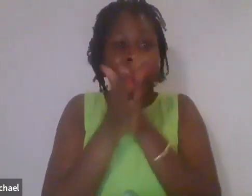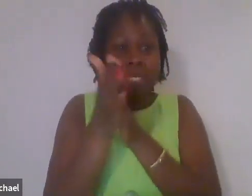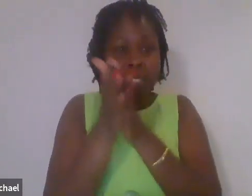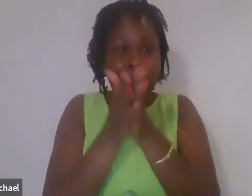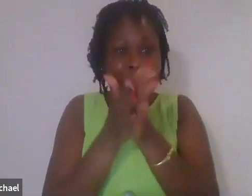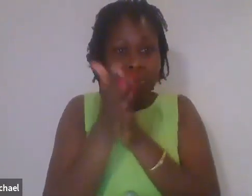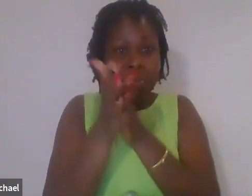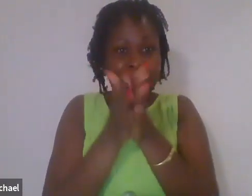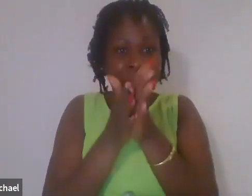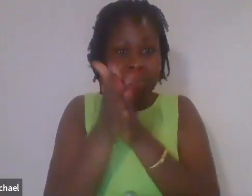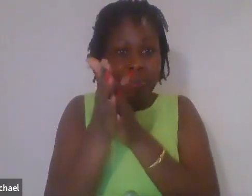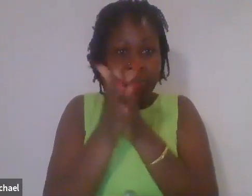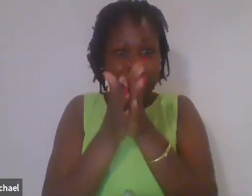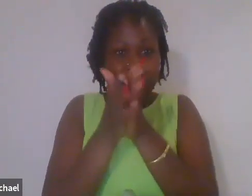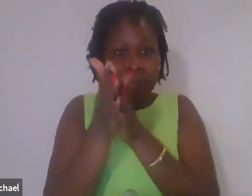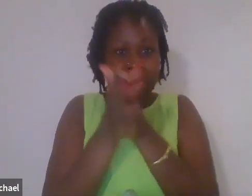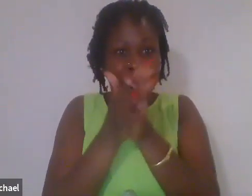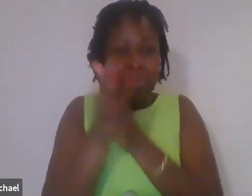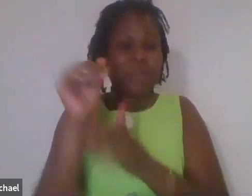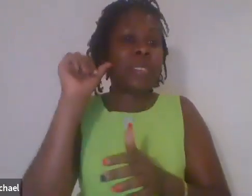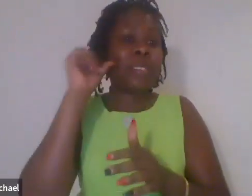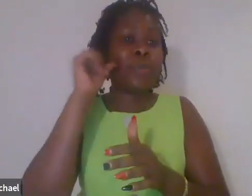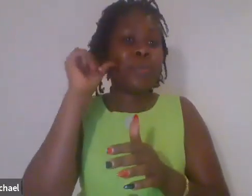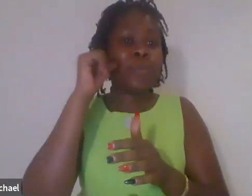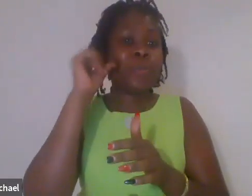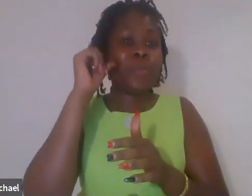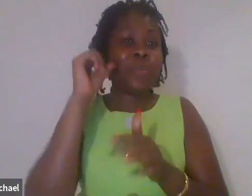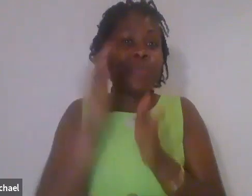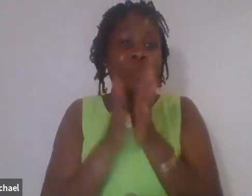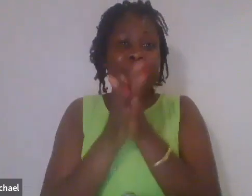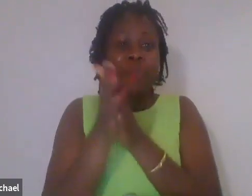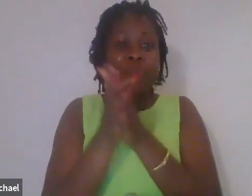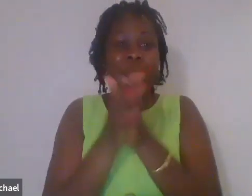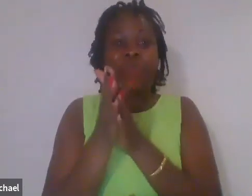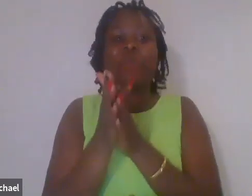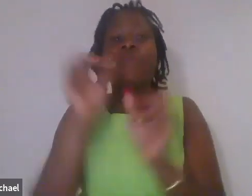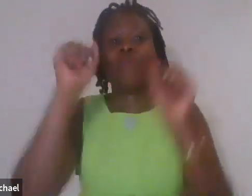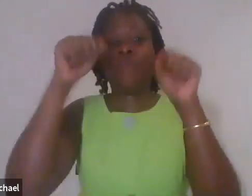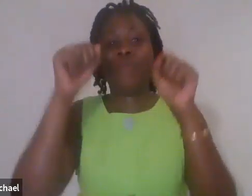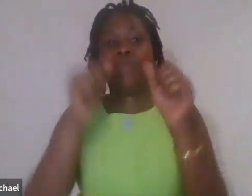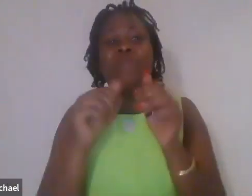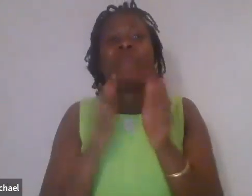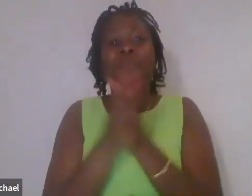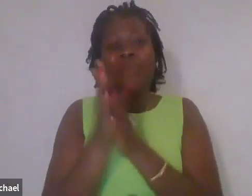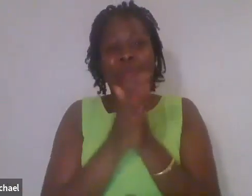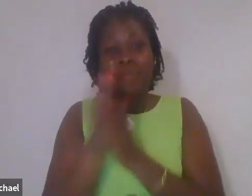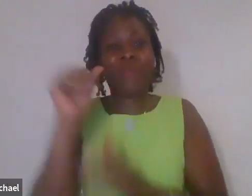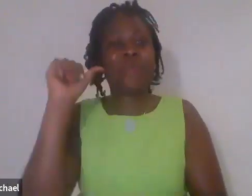So Ashura. Oh, good.